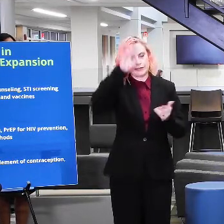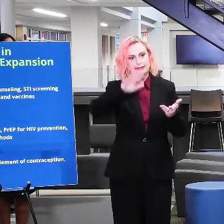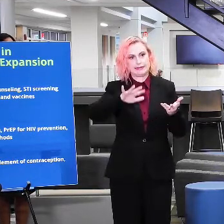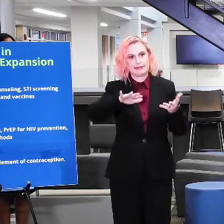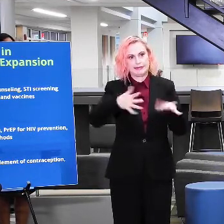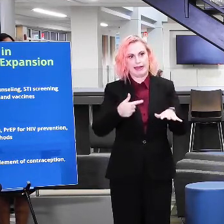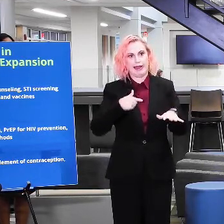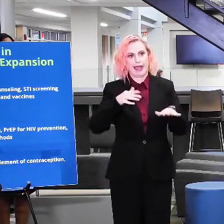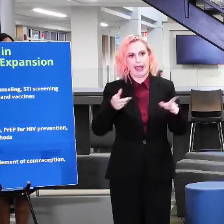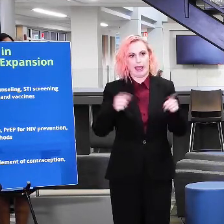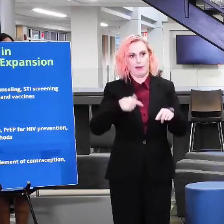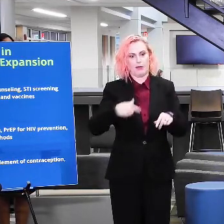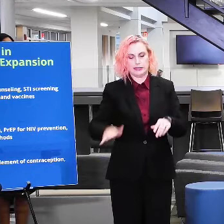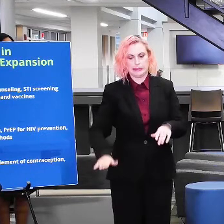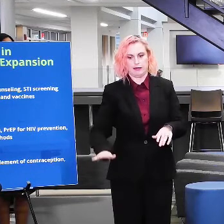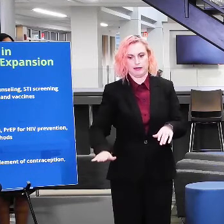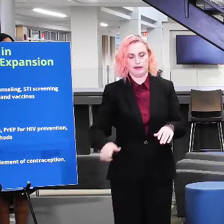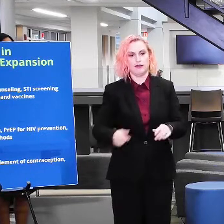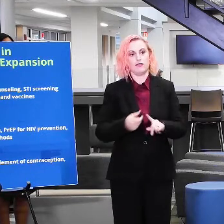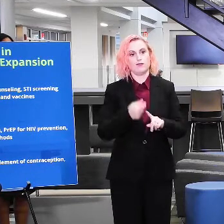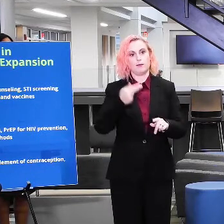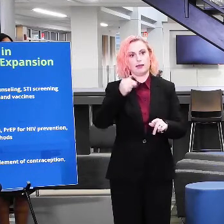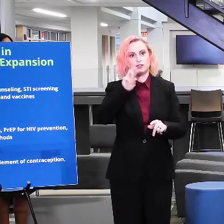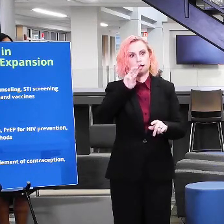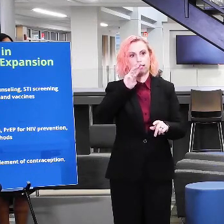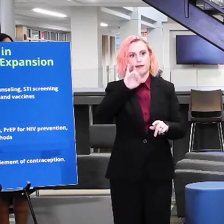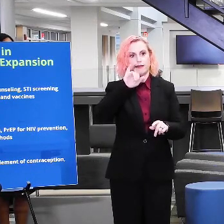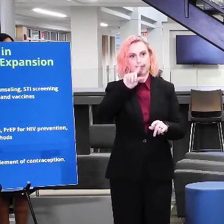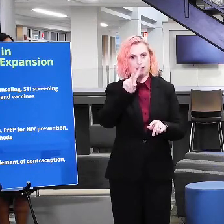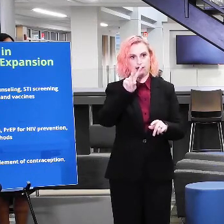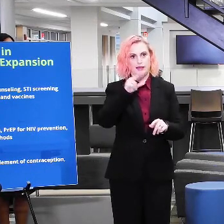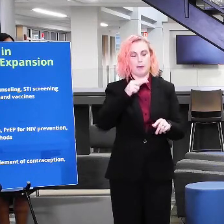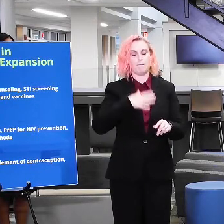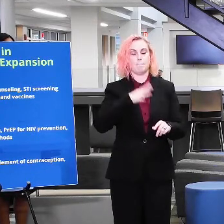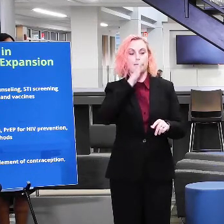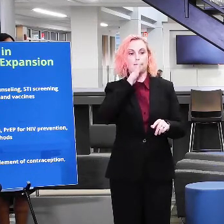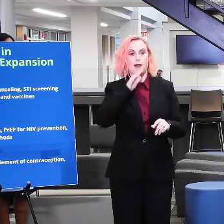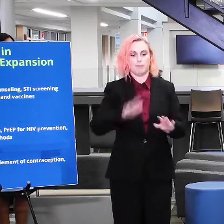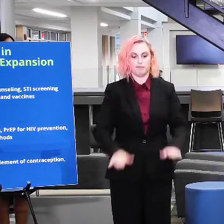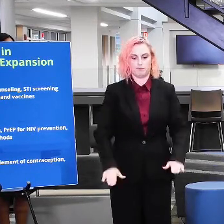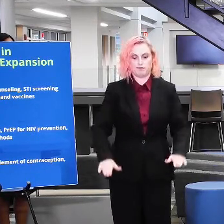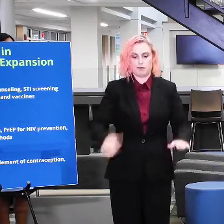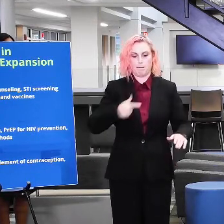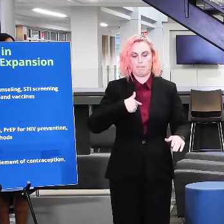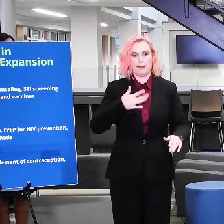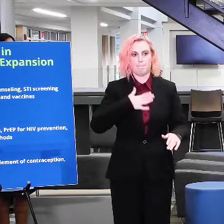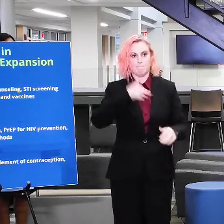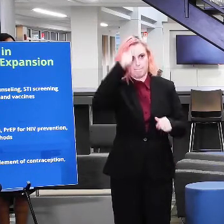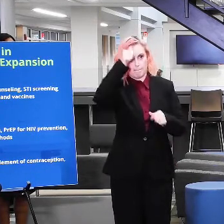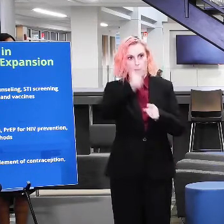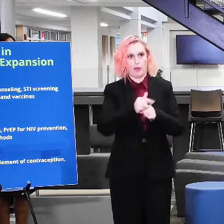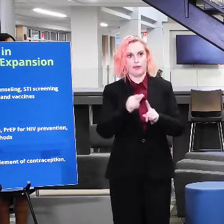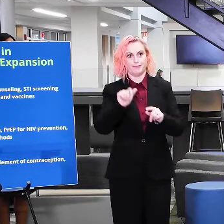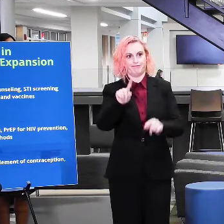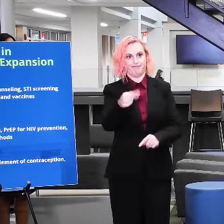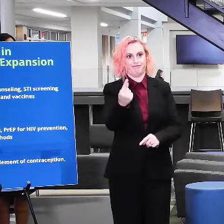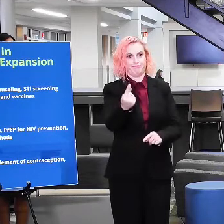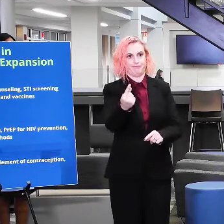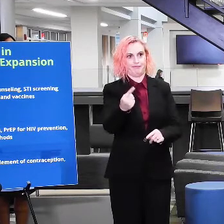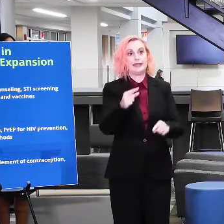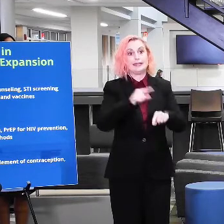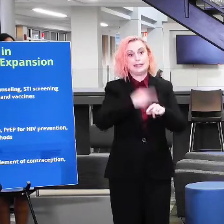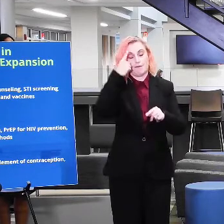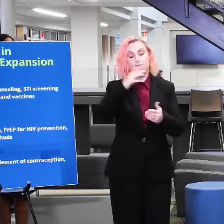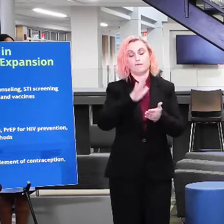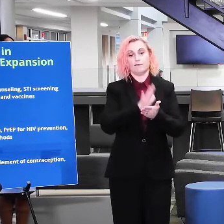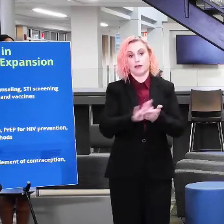young. He died from HIV. So my mother raised my brother and me on her own. When it was time for college,